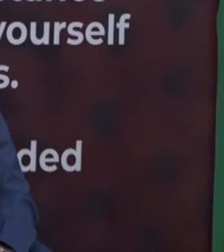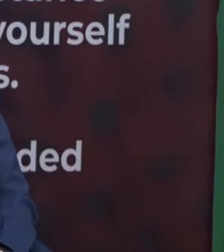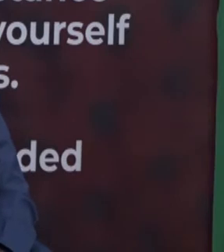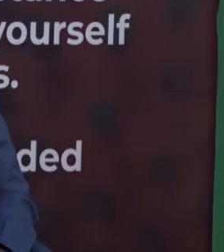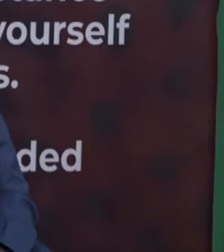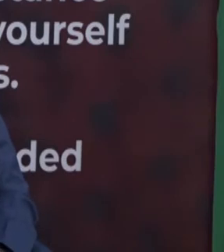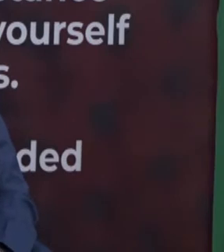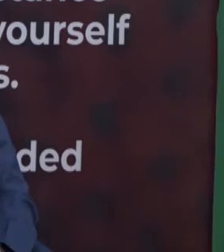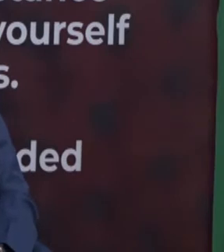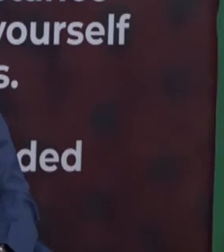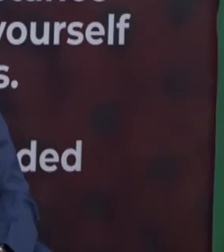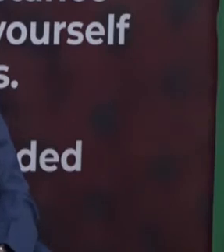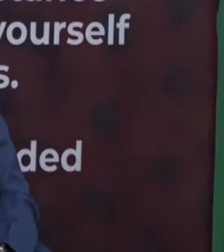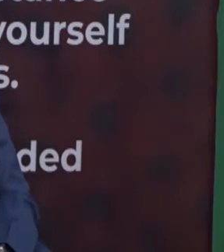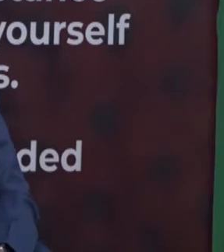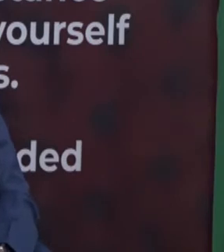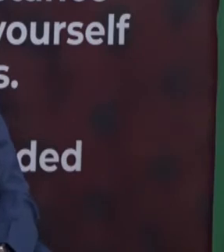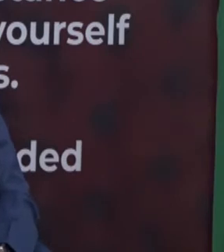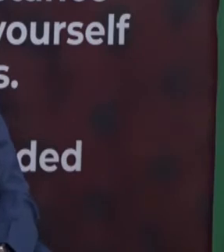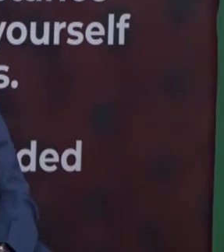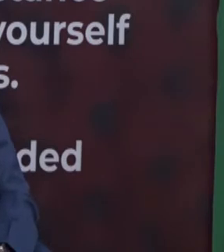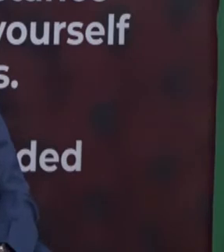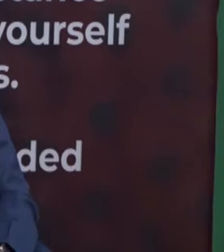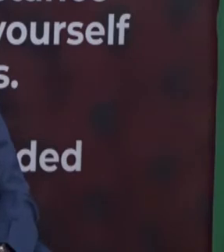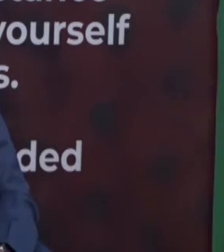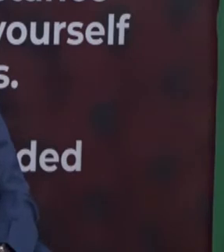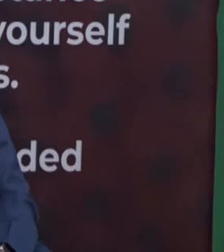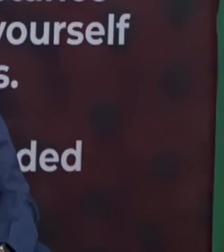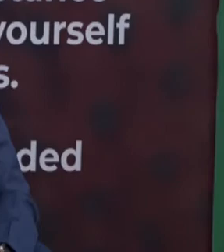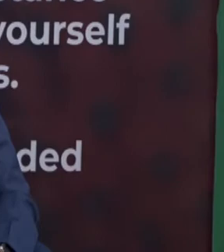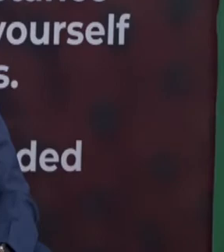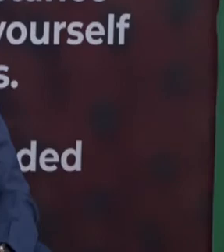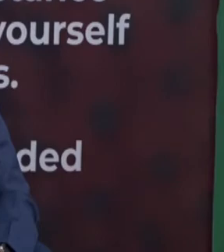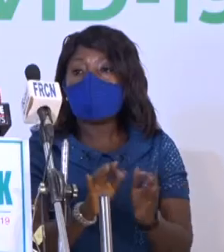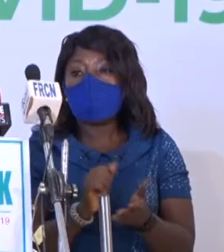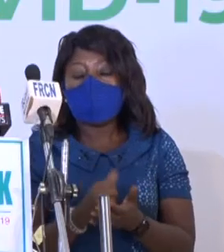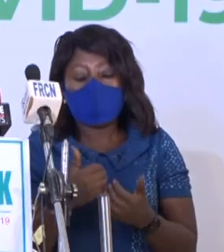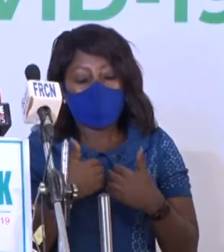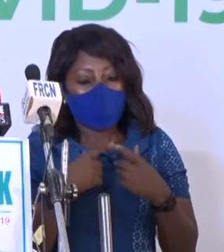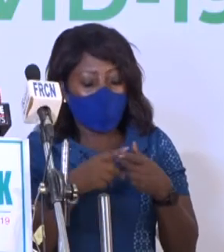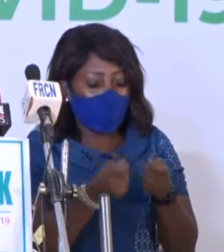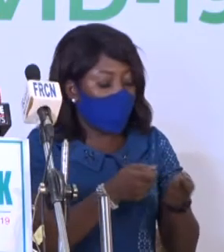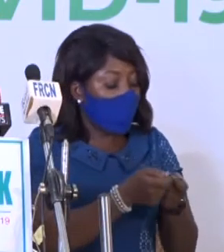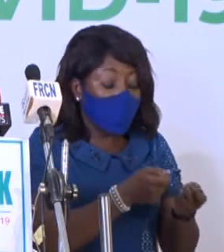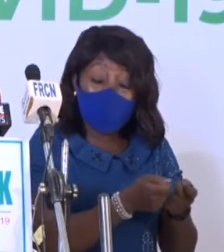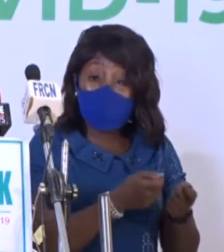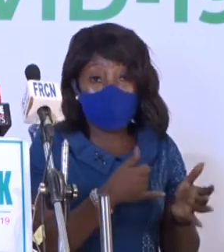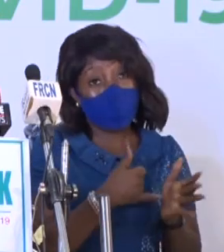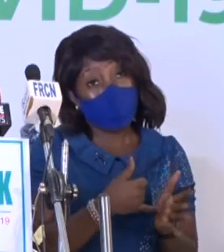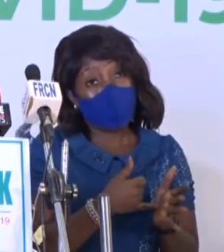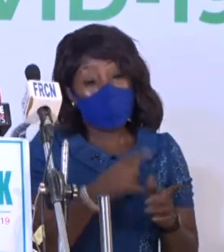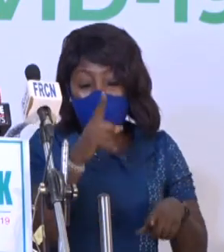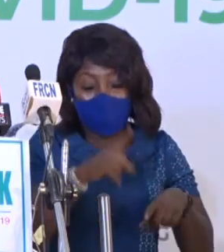Abuja at the joint national briefing of the task force and listed defaulting states. As the year ends and festive period